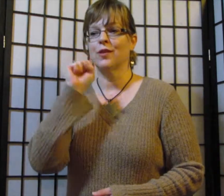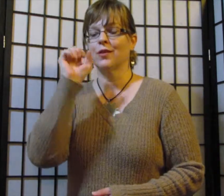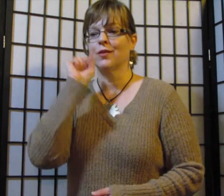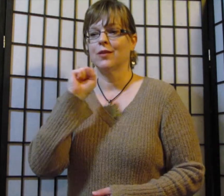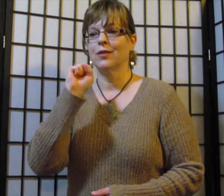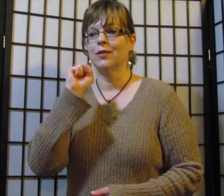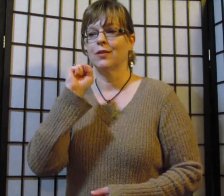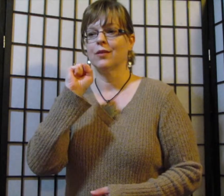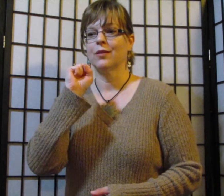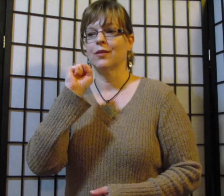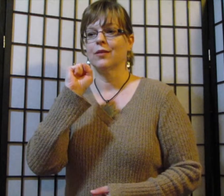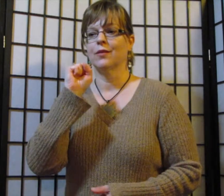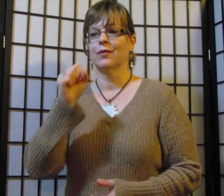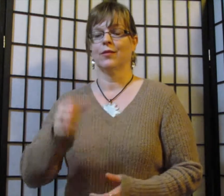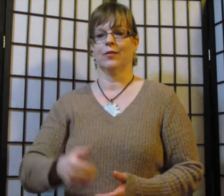Juice.